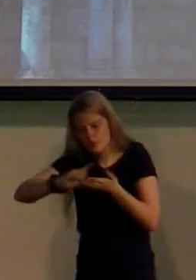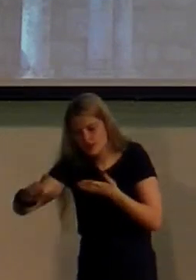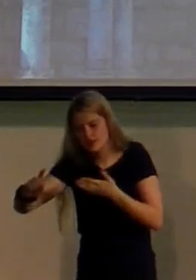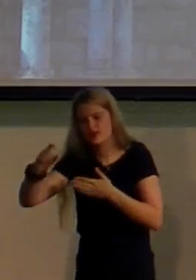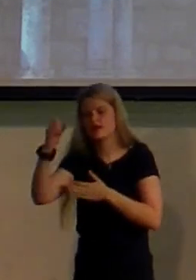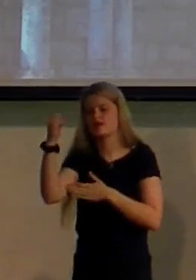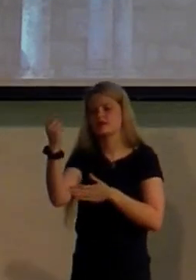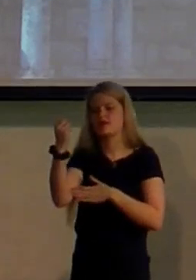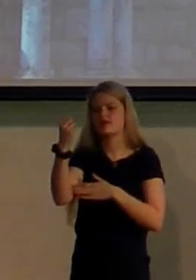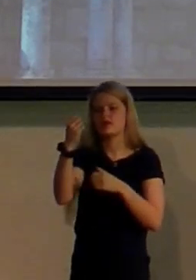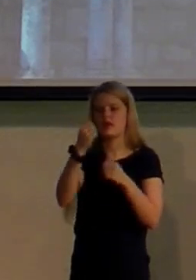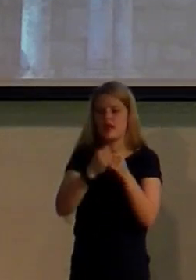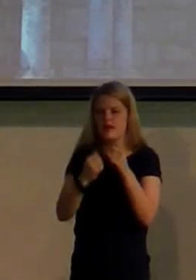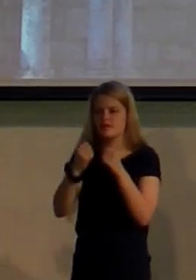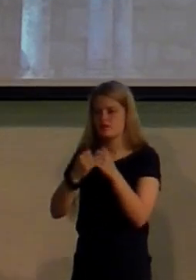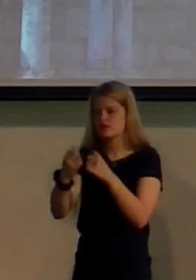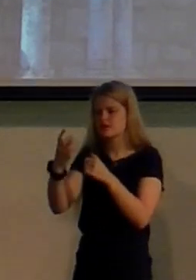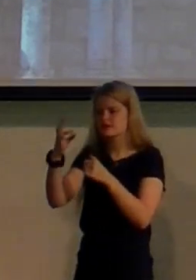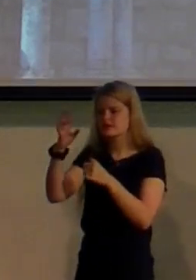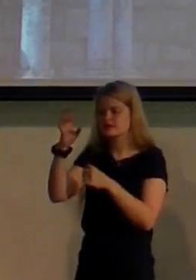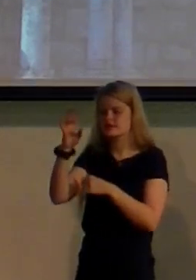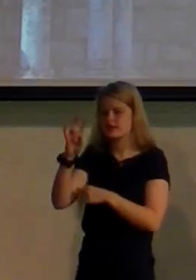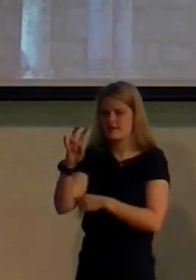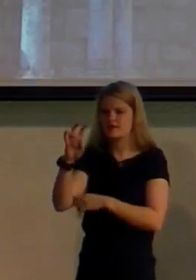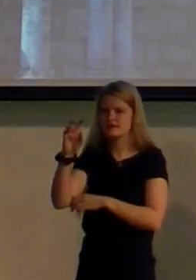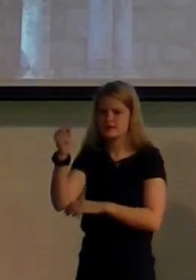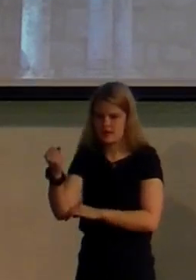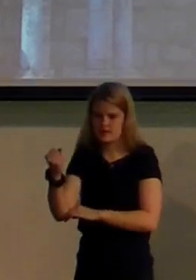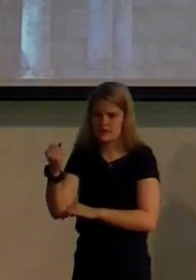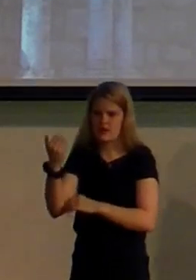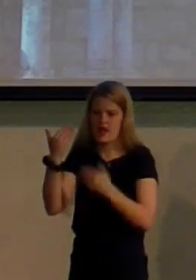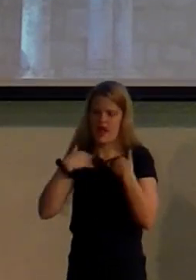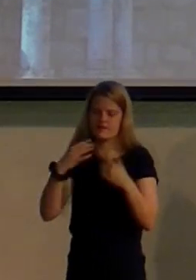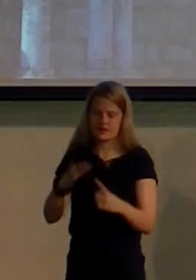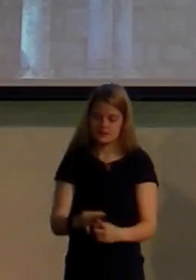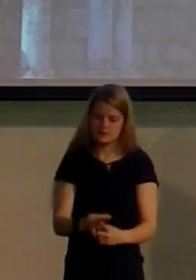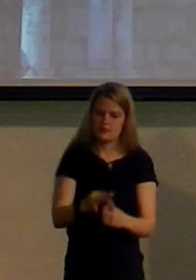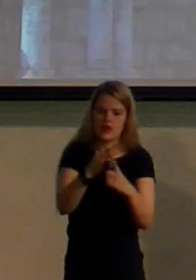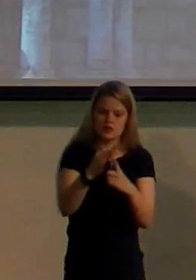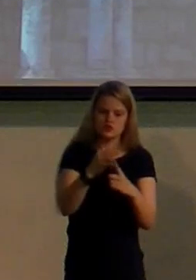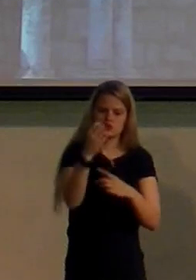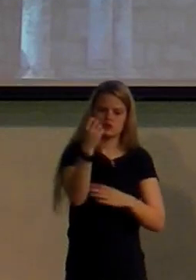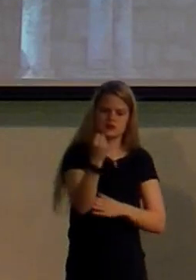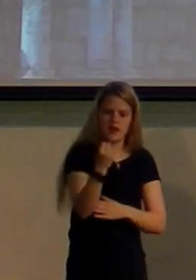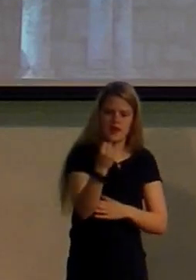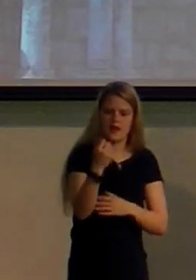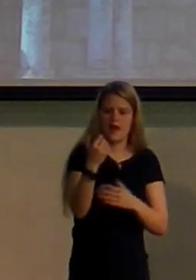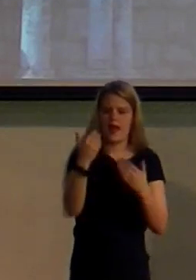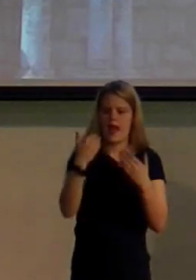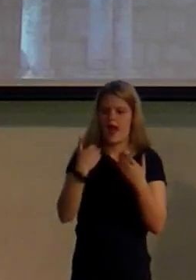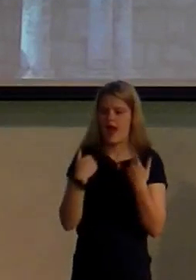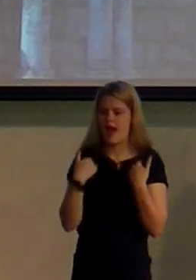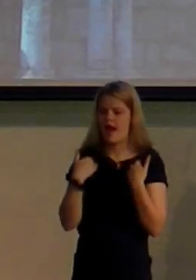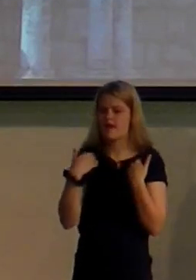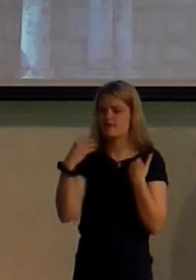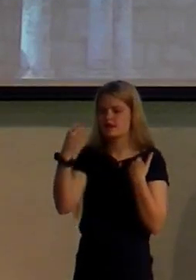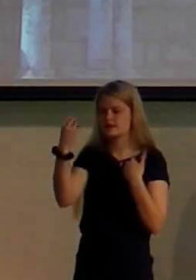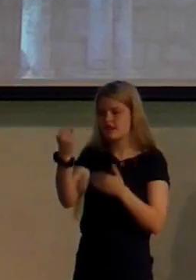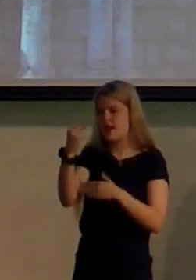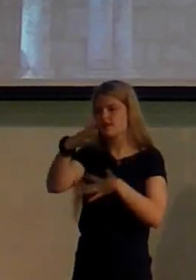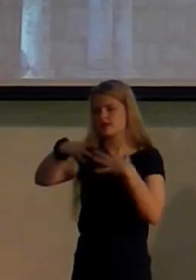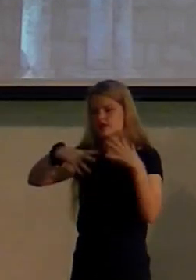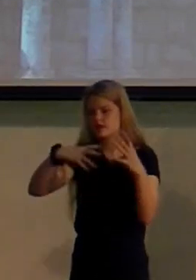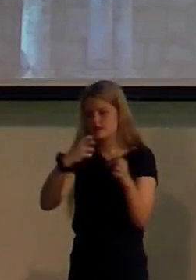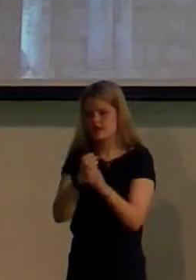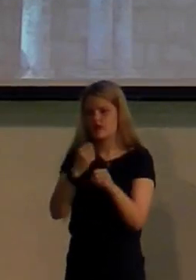Every 7 Sabbaths, there was a special Sabbath. There was a sabbatical year every 7 years